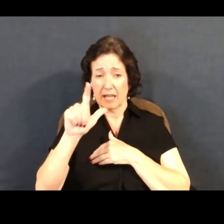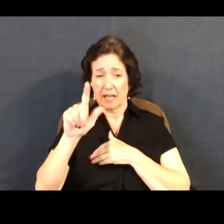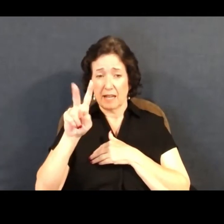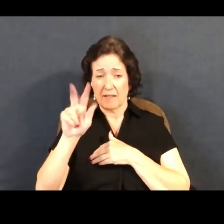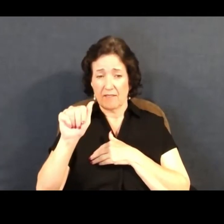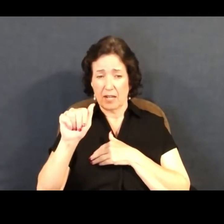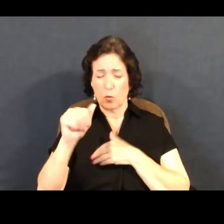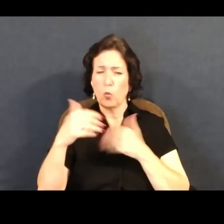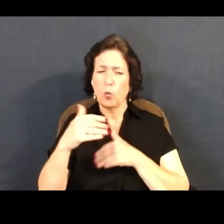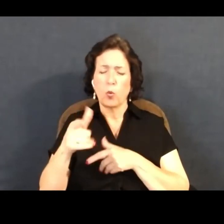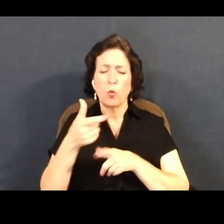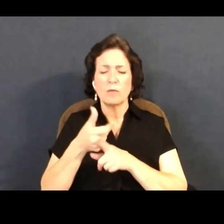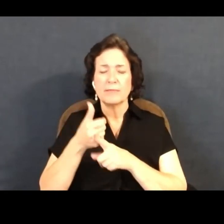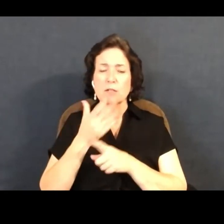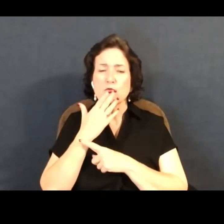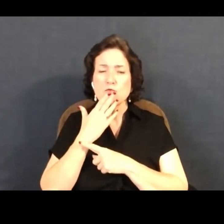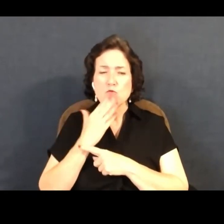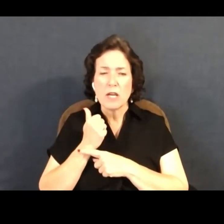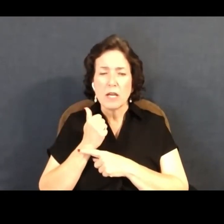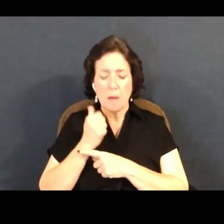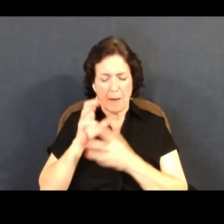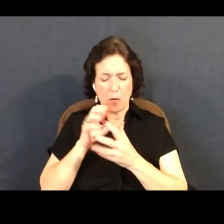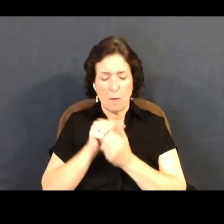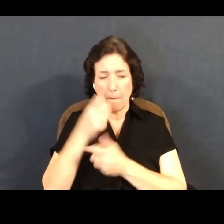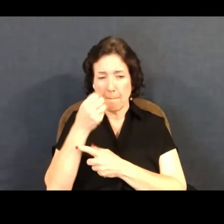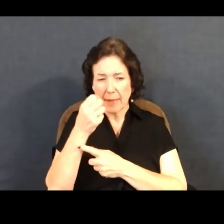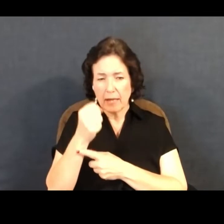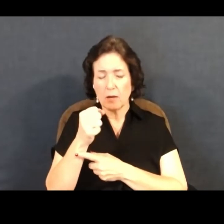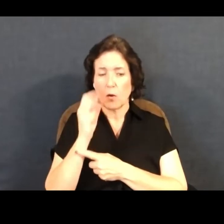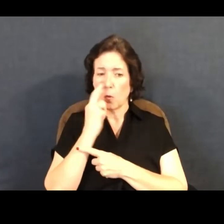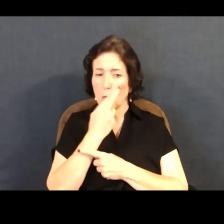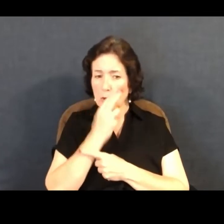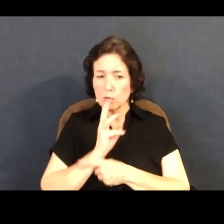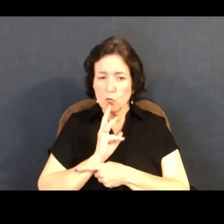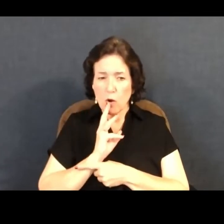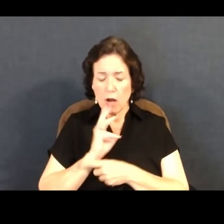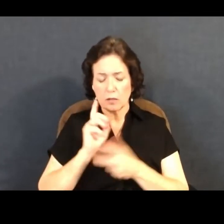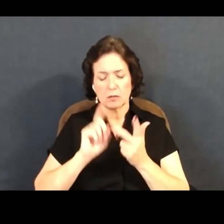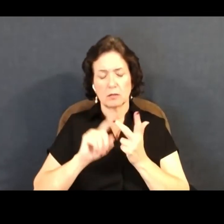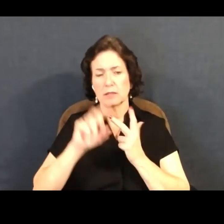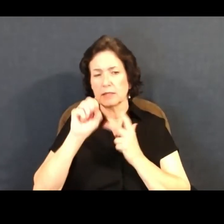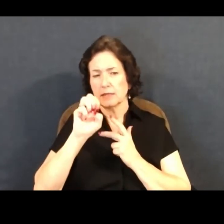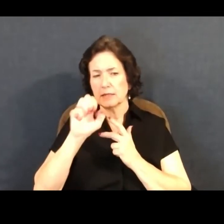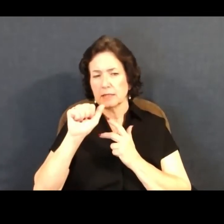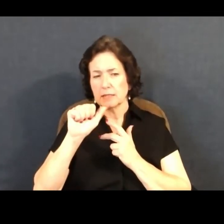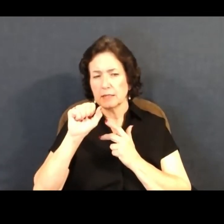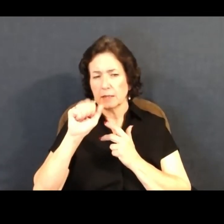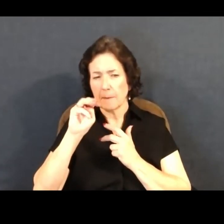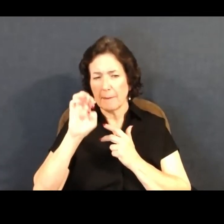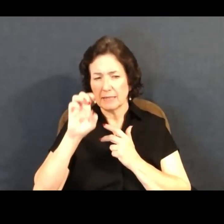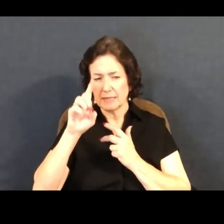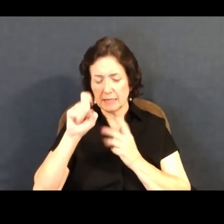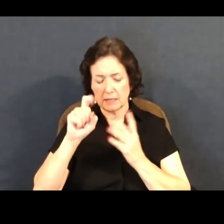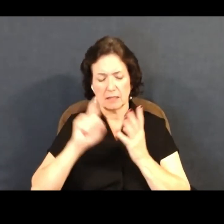very sweet. It is made of milk and rose water and sesame seeds and honey.